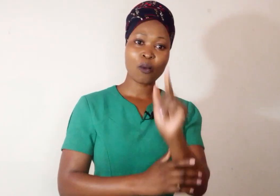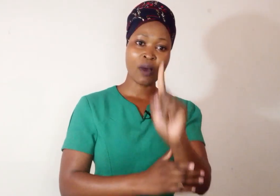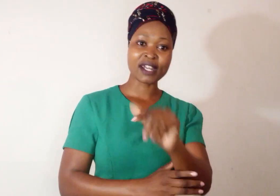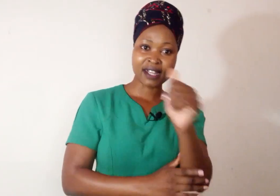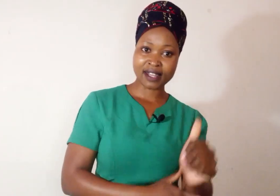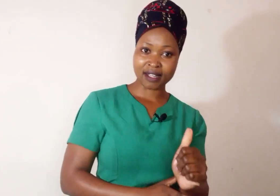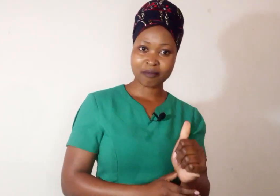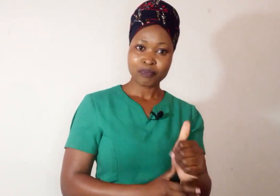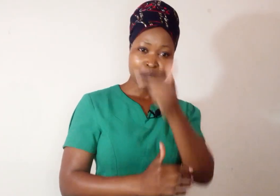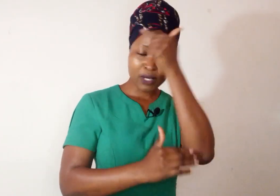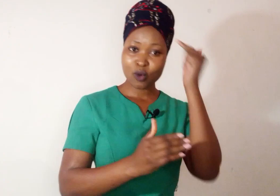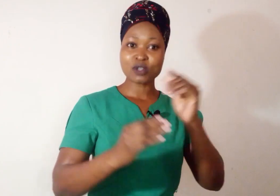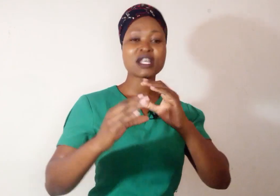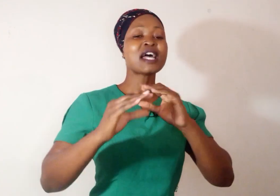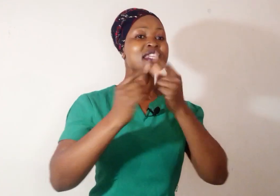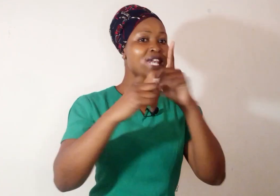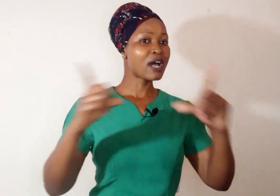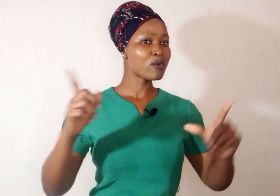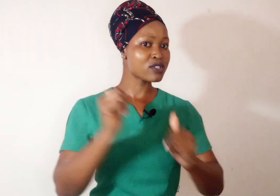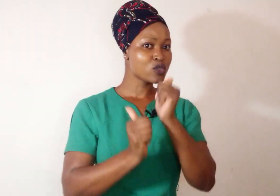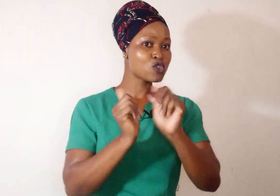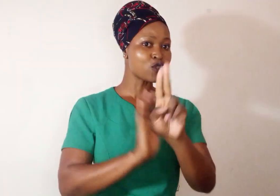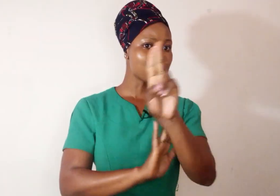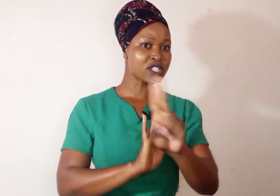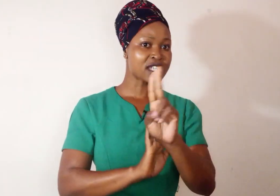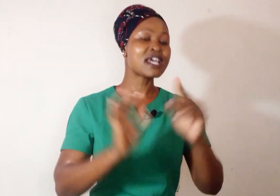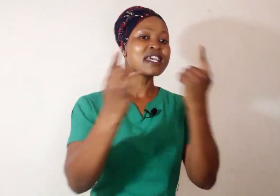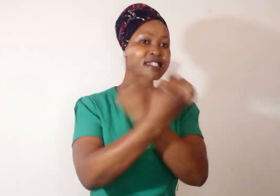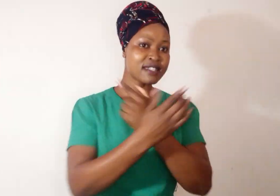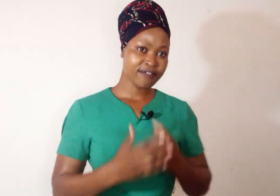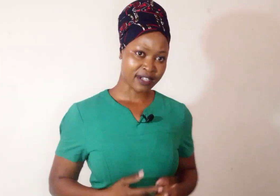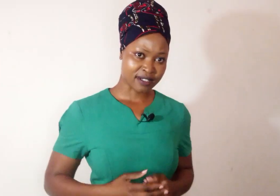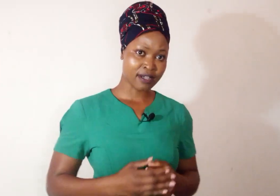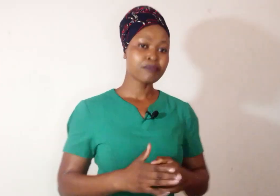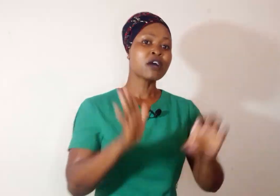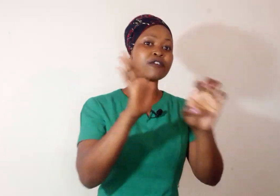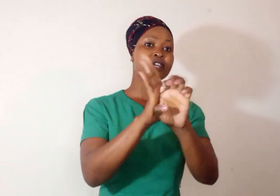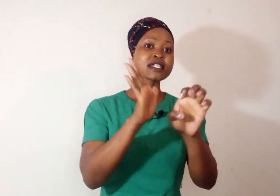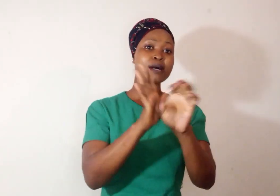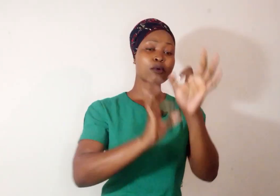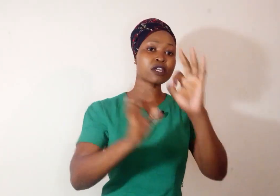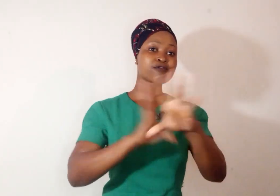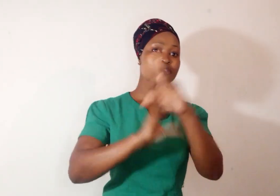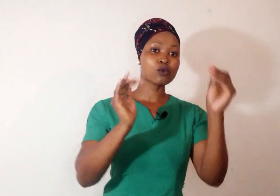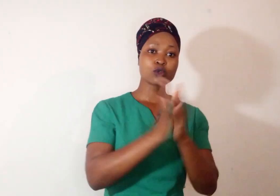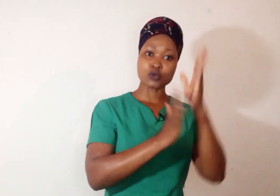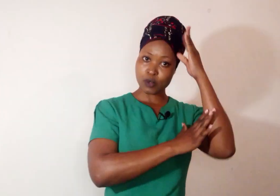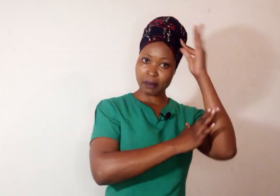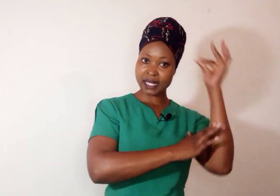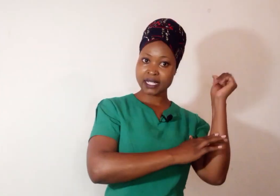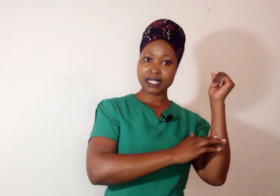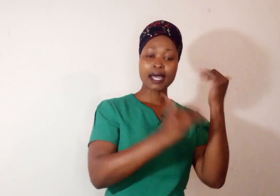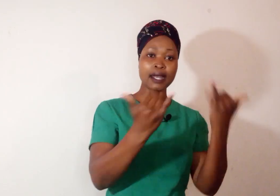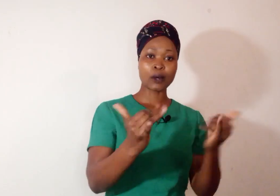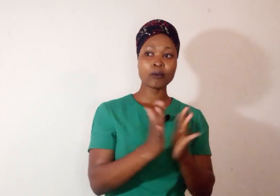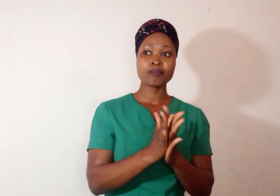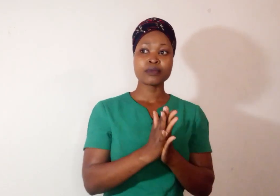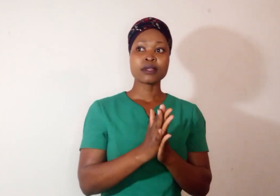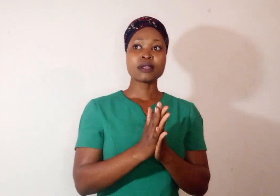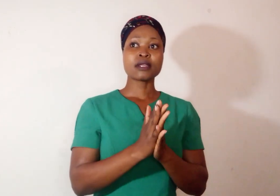one another, because the language which you're using is different. For example, if you go to Somali now,